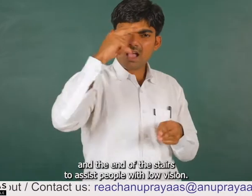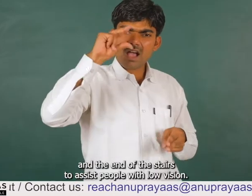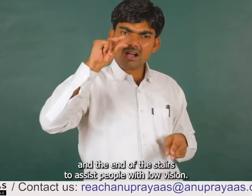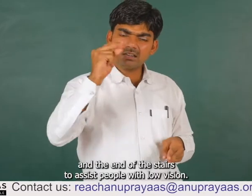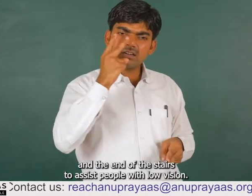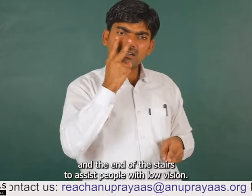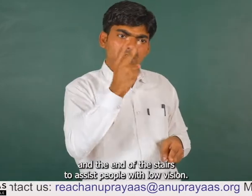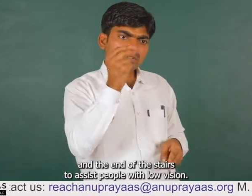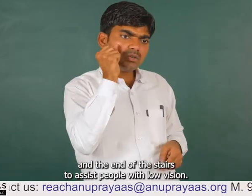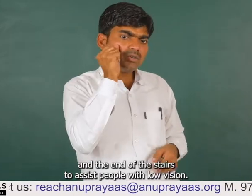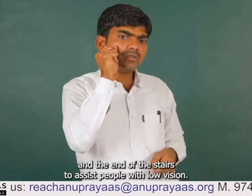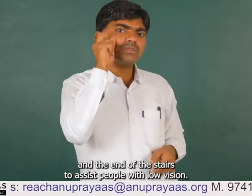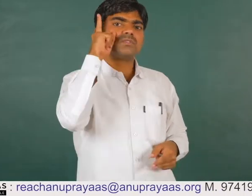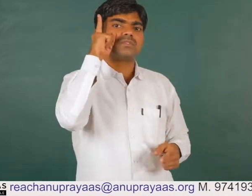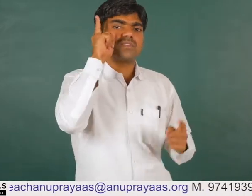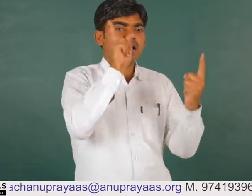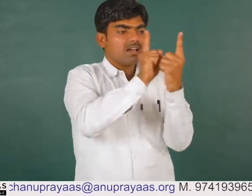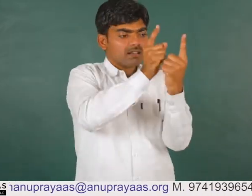low vision.